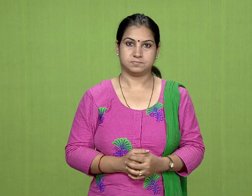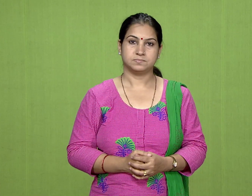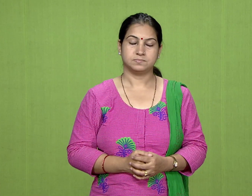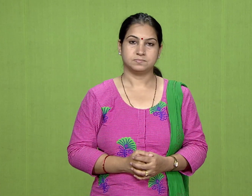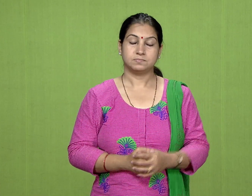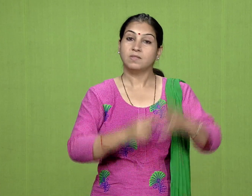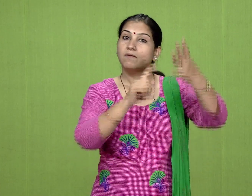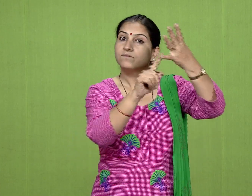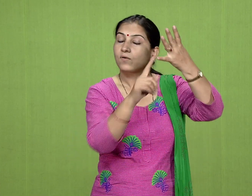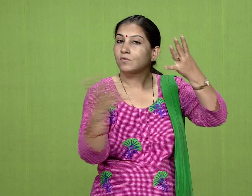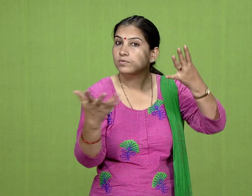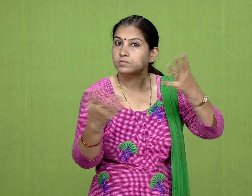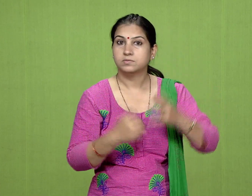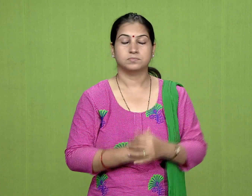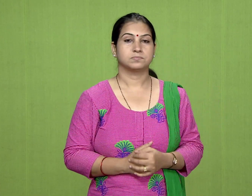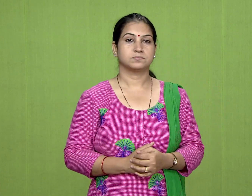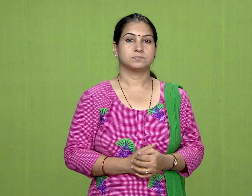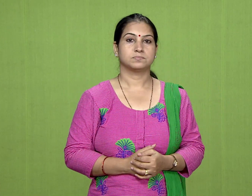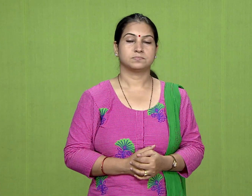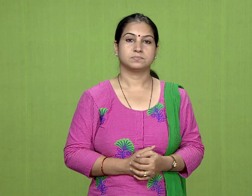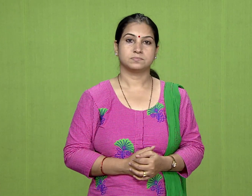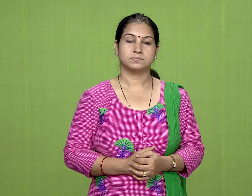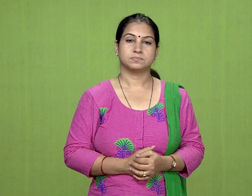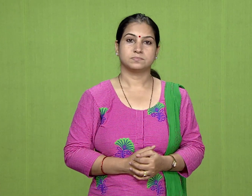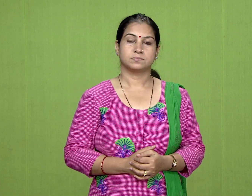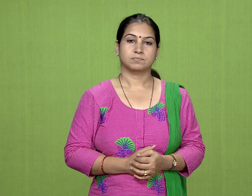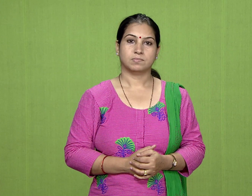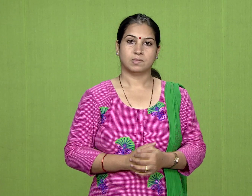The fourth category is that of the feather yarn,